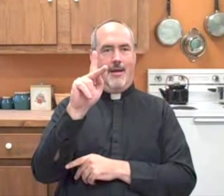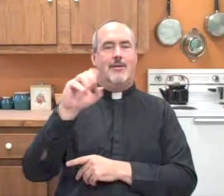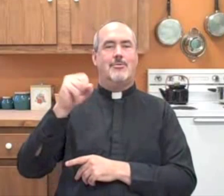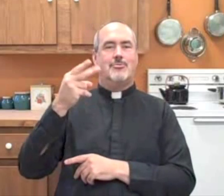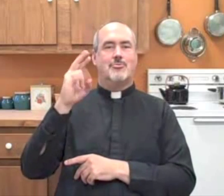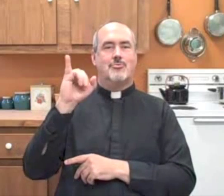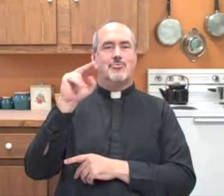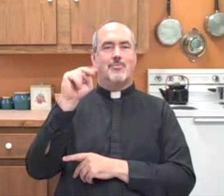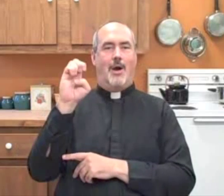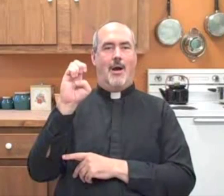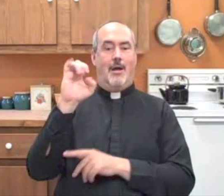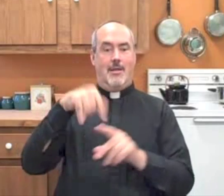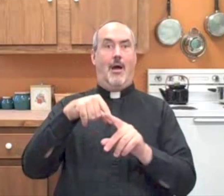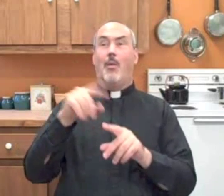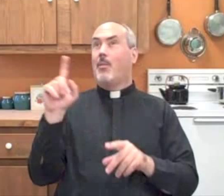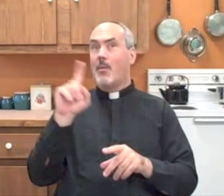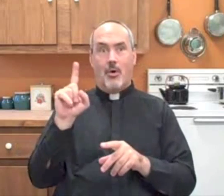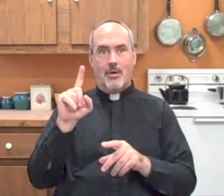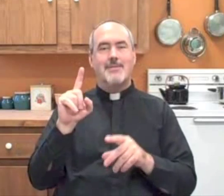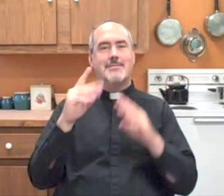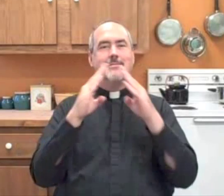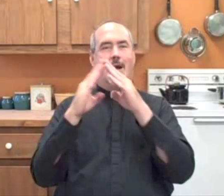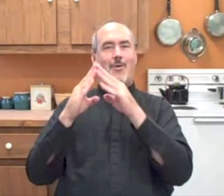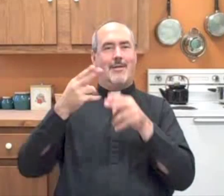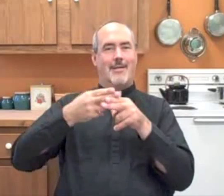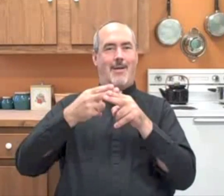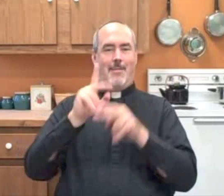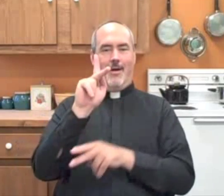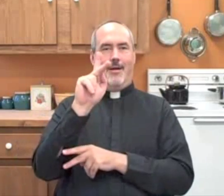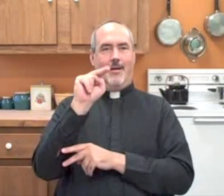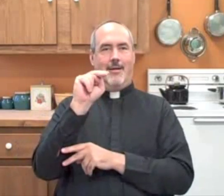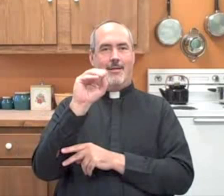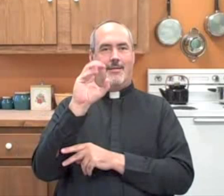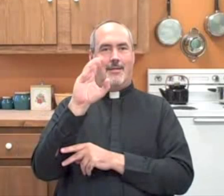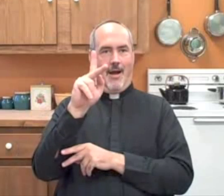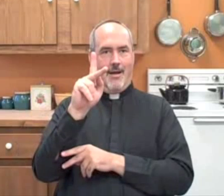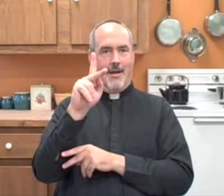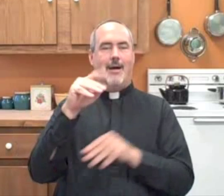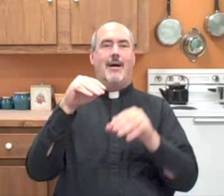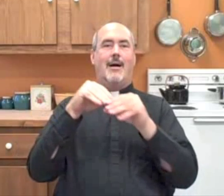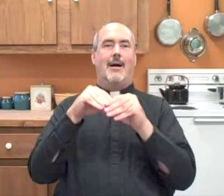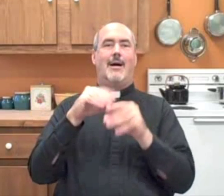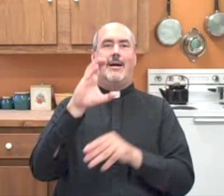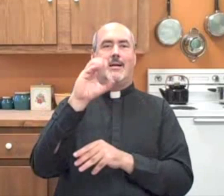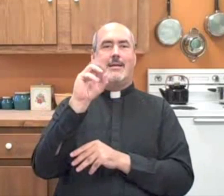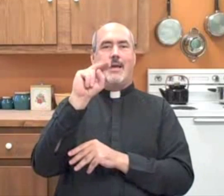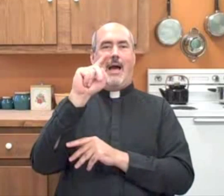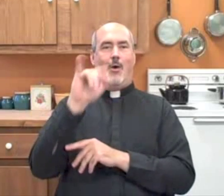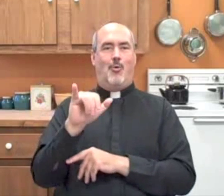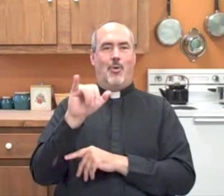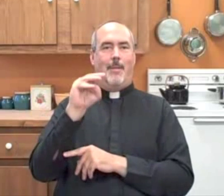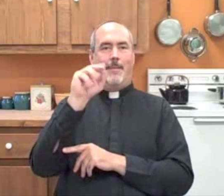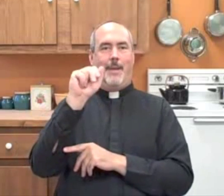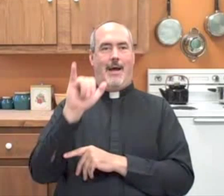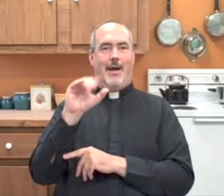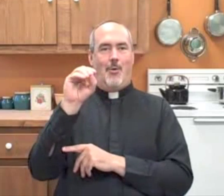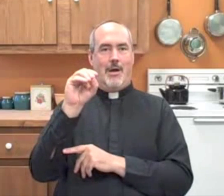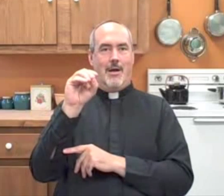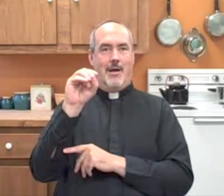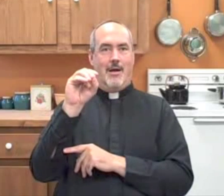Knock Shrine. Our Lady of Knock is located in the town of Knock in the county